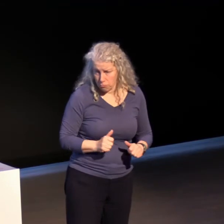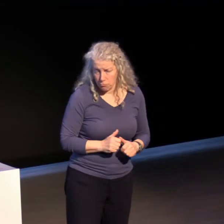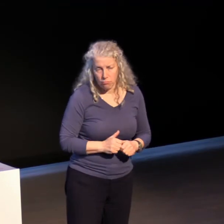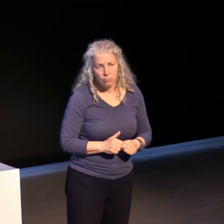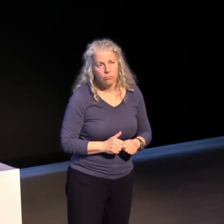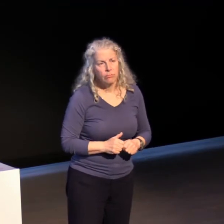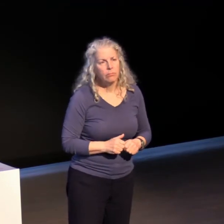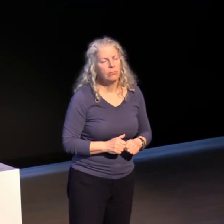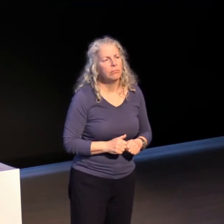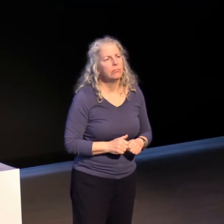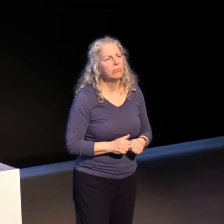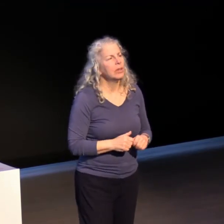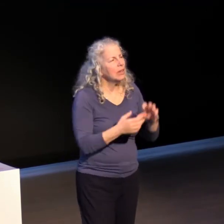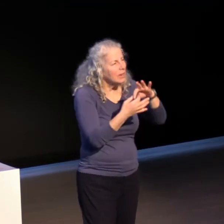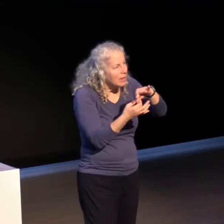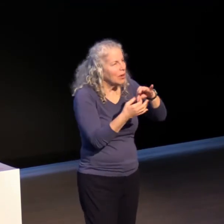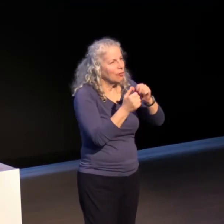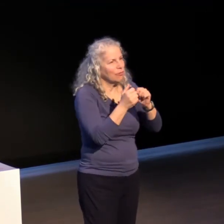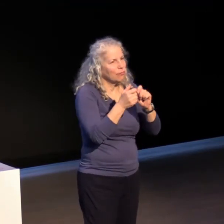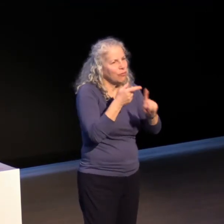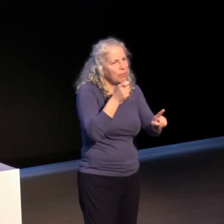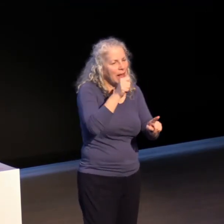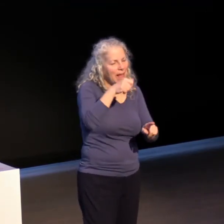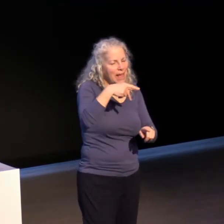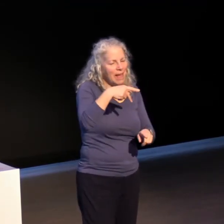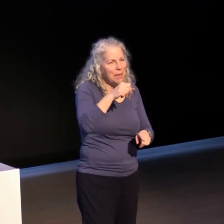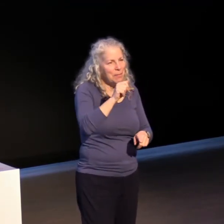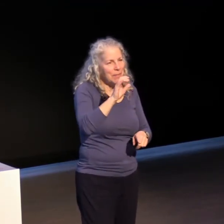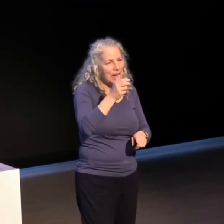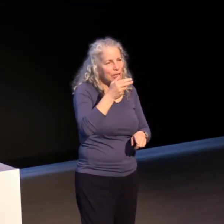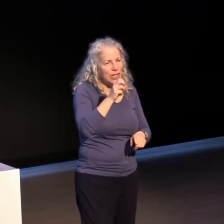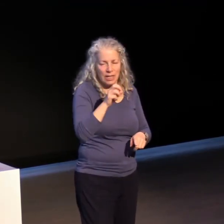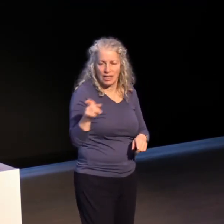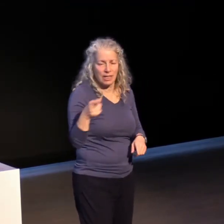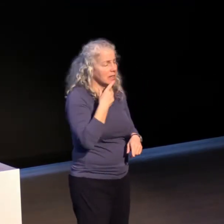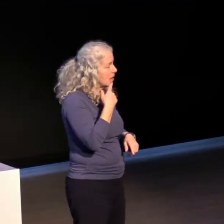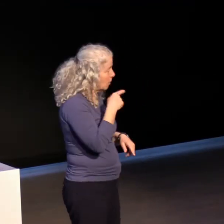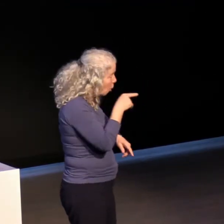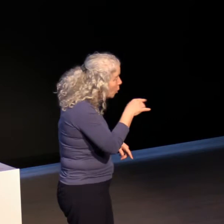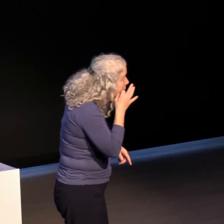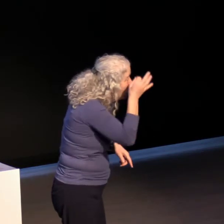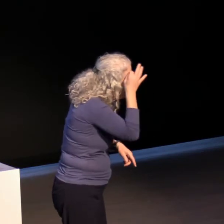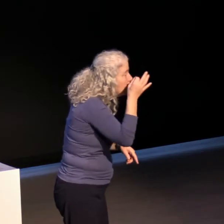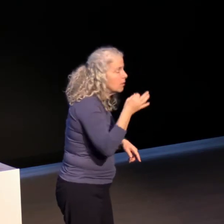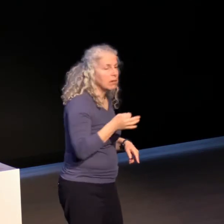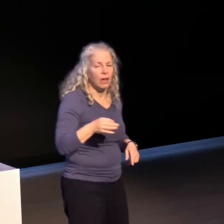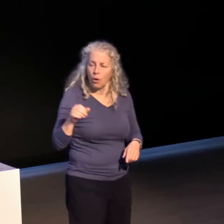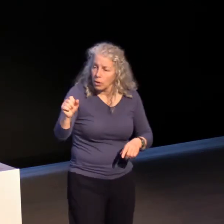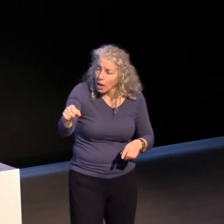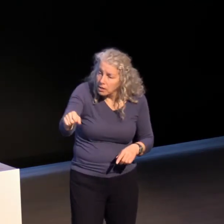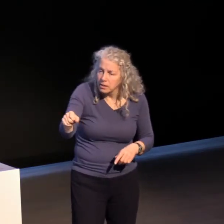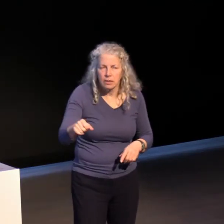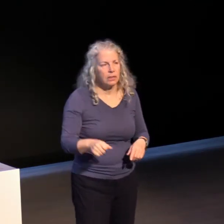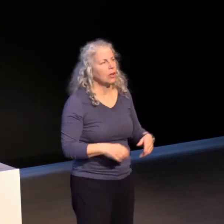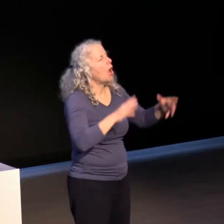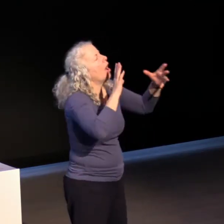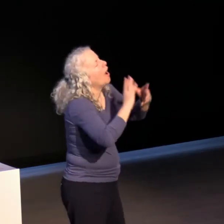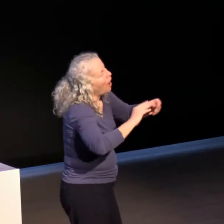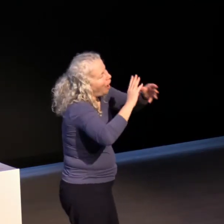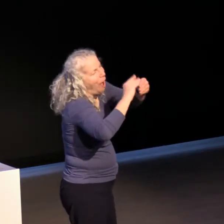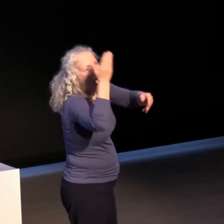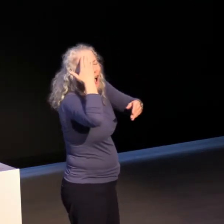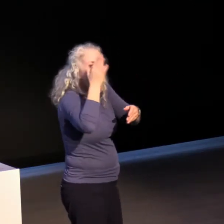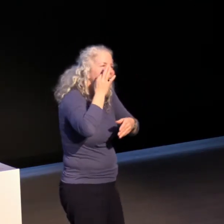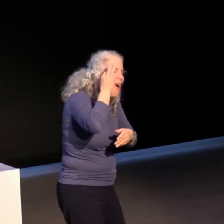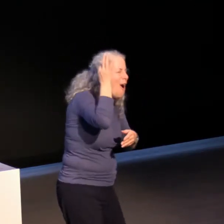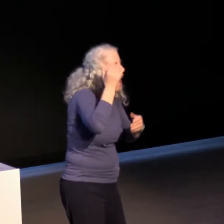So the tech stopped, and he asked me if I was Native. And when I said yes, then there began a long series of anecdotes and personal history